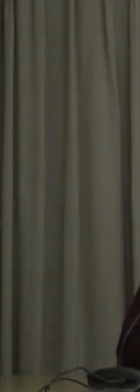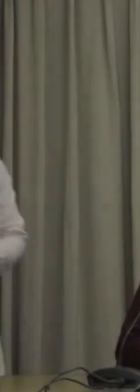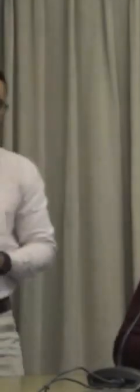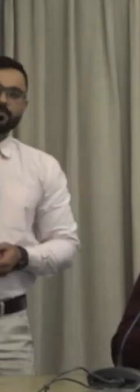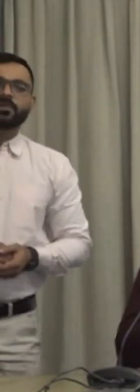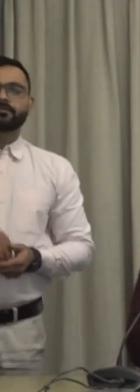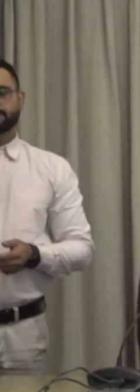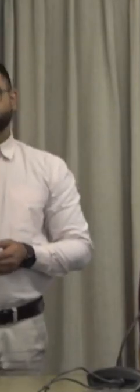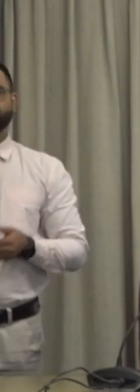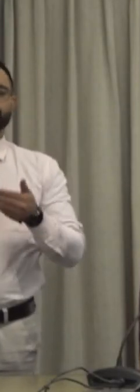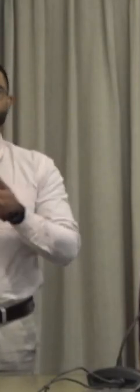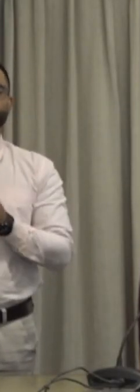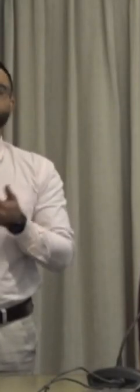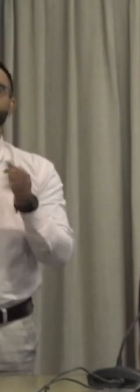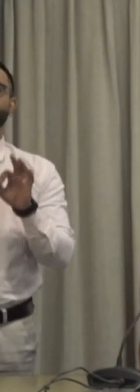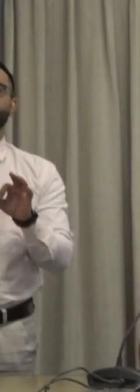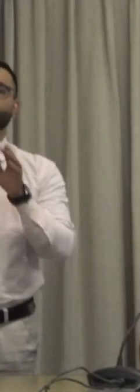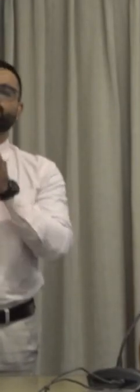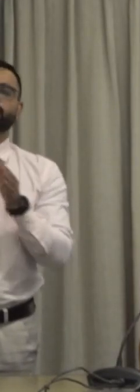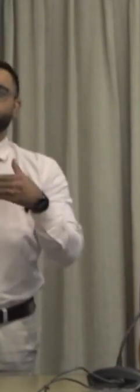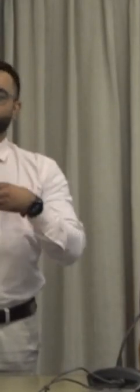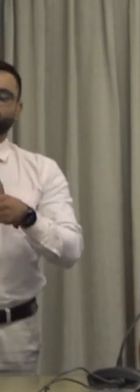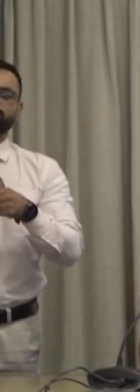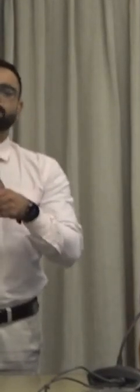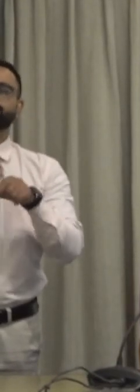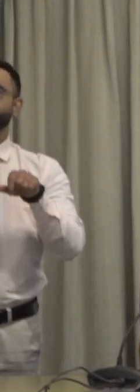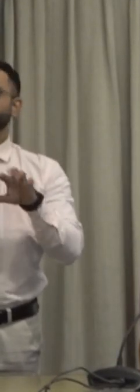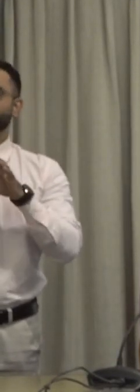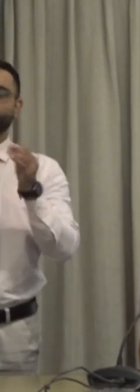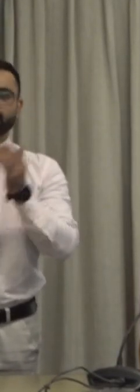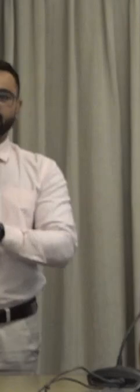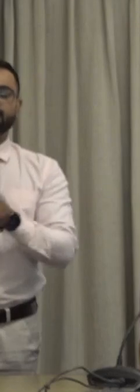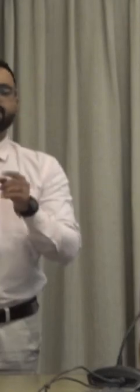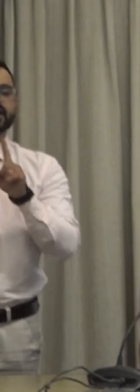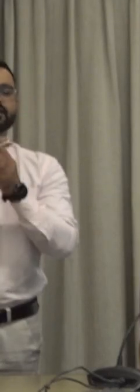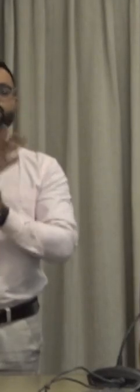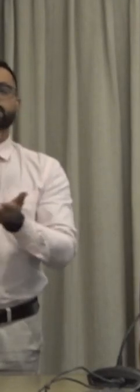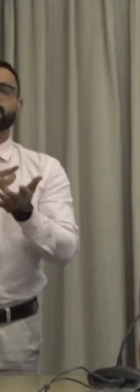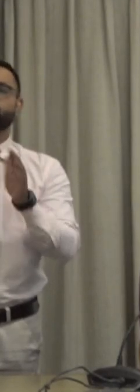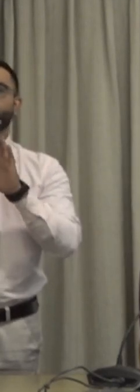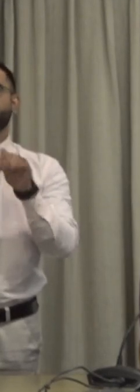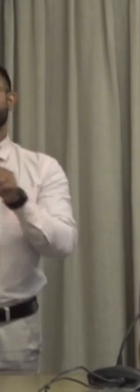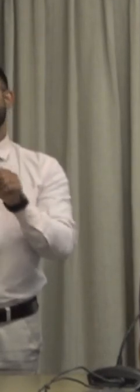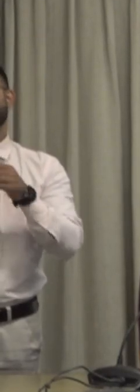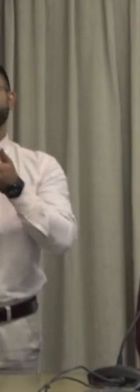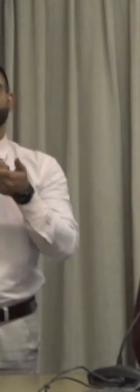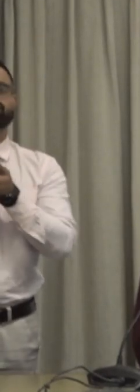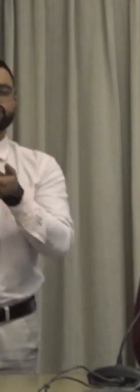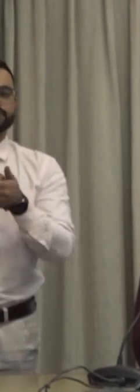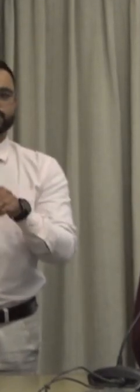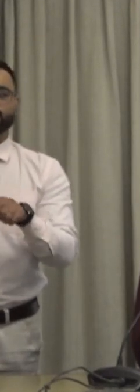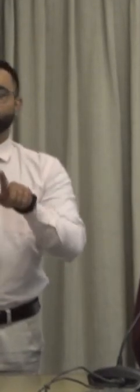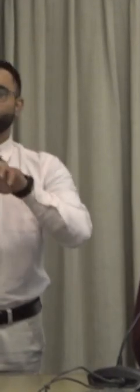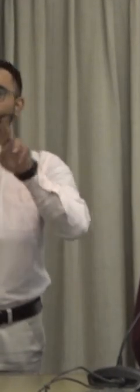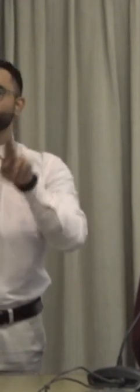and welcome to this edition of the Great Cases series. It's an initiative of the Vidhi Center for Legal Policy in collaboration with the